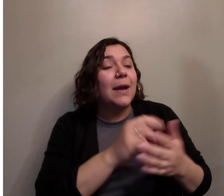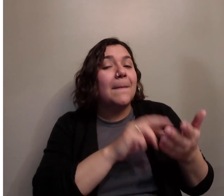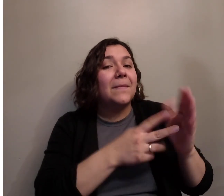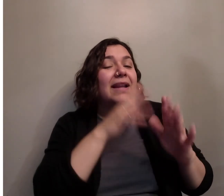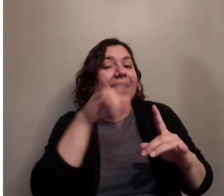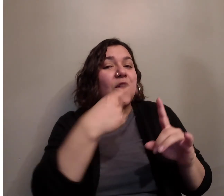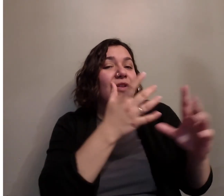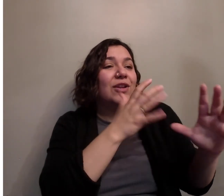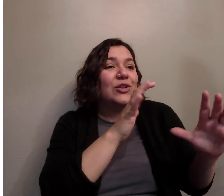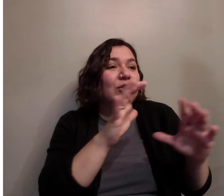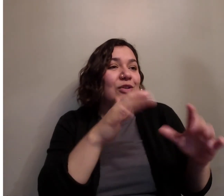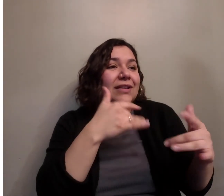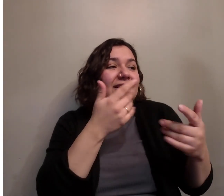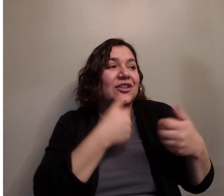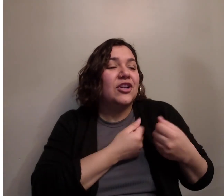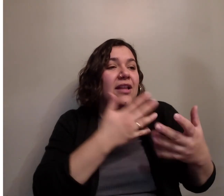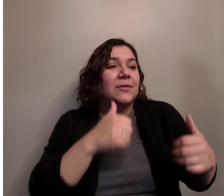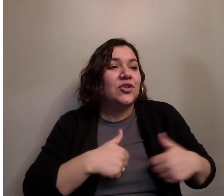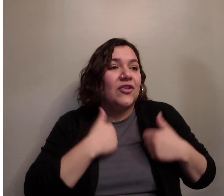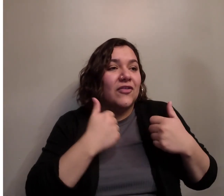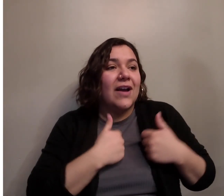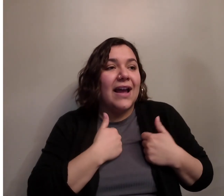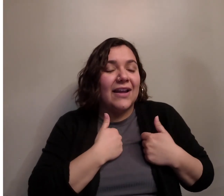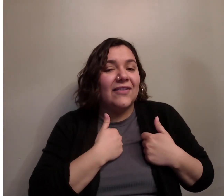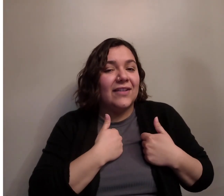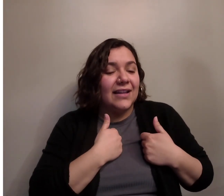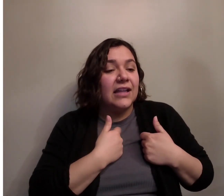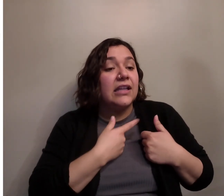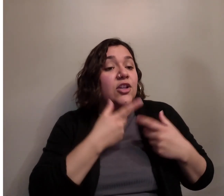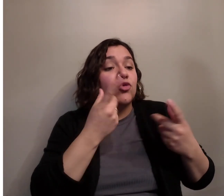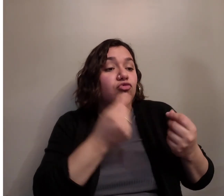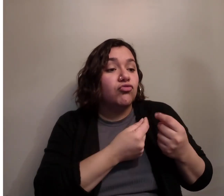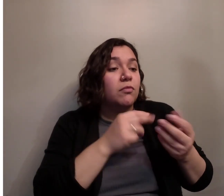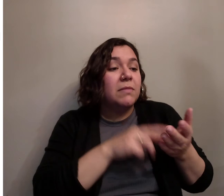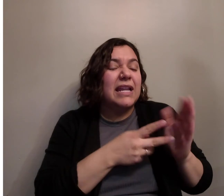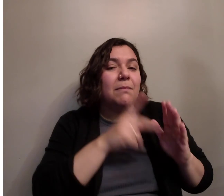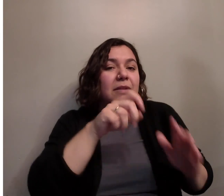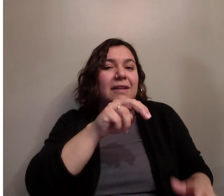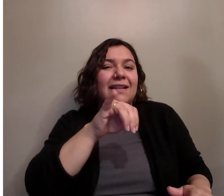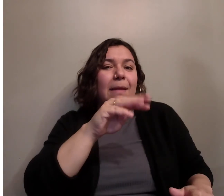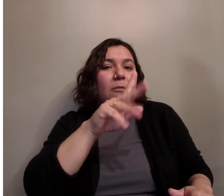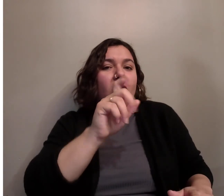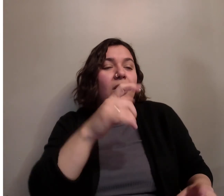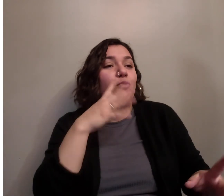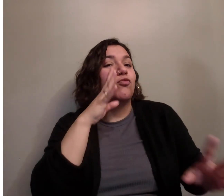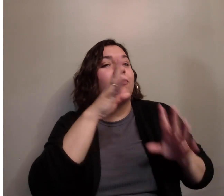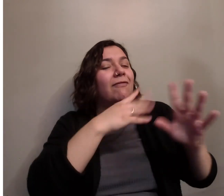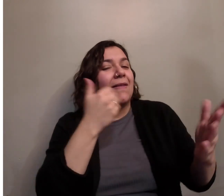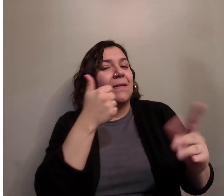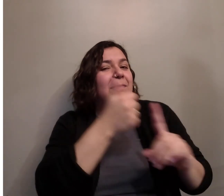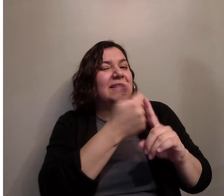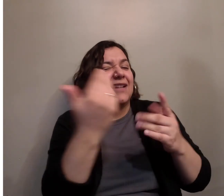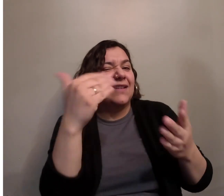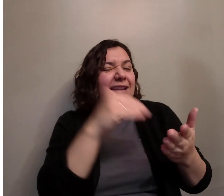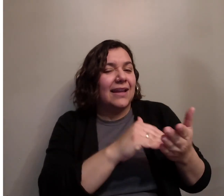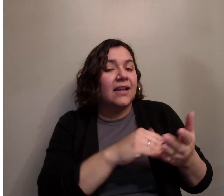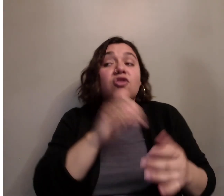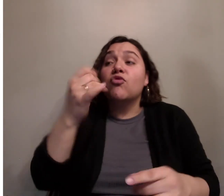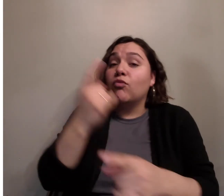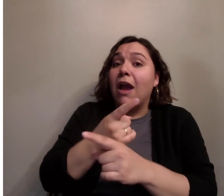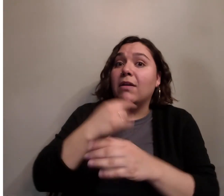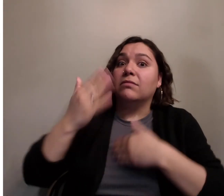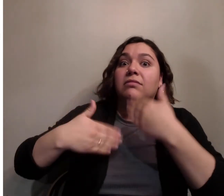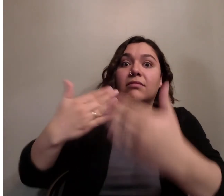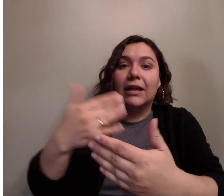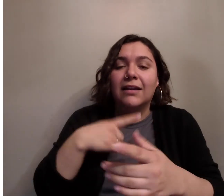generally speaking, the only thing that will make them survive, if they're able, is to be utterly nimble, to reinvent